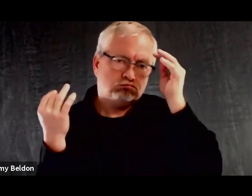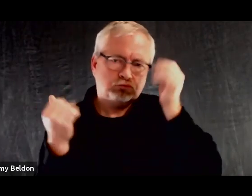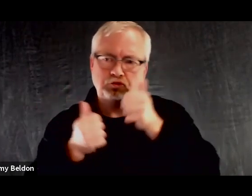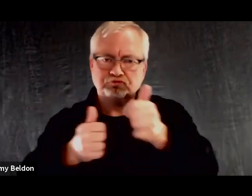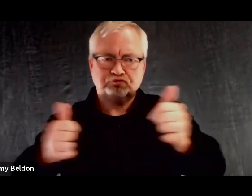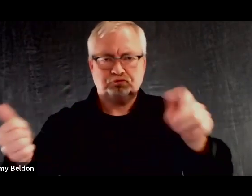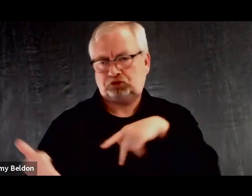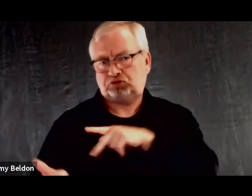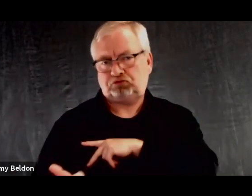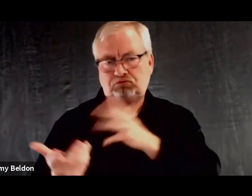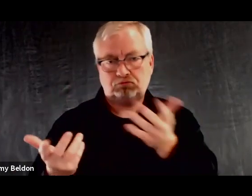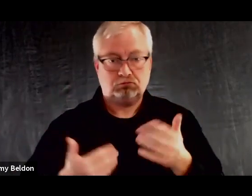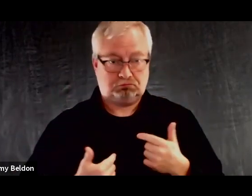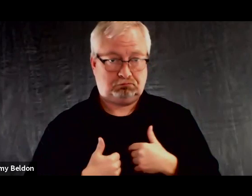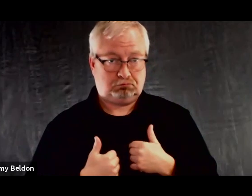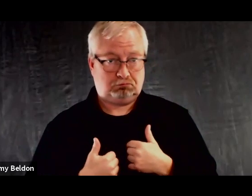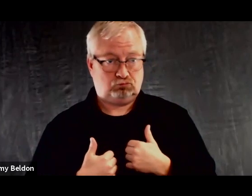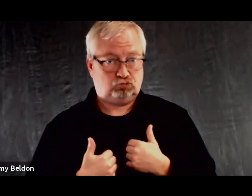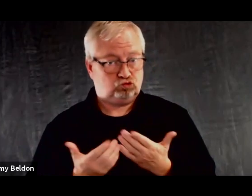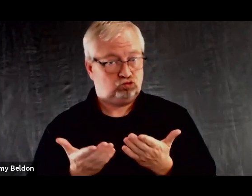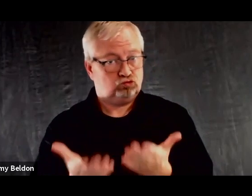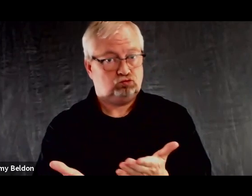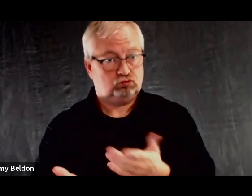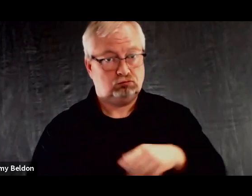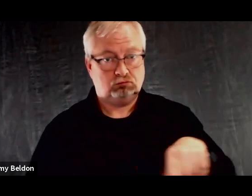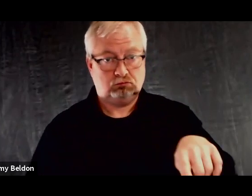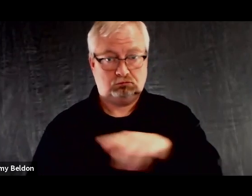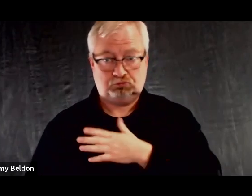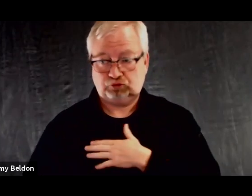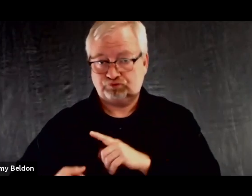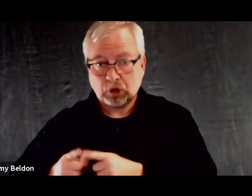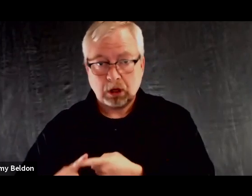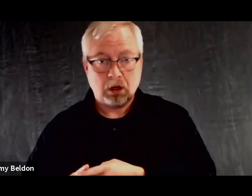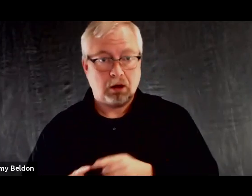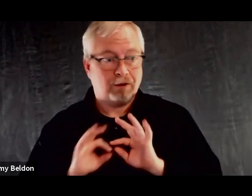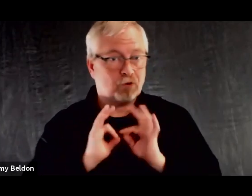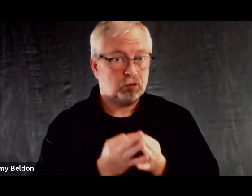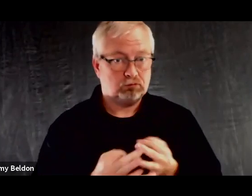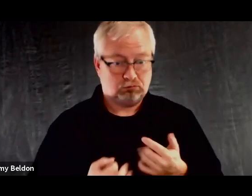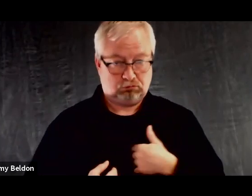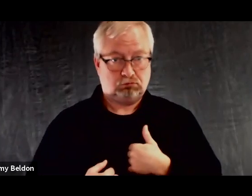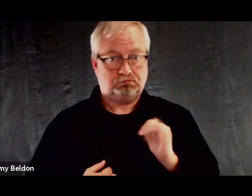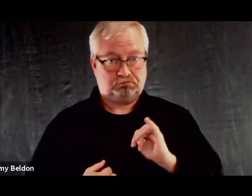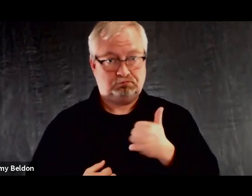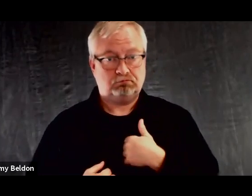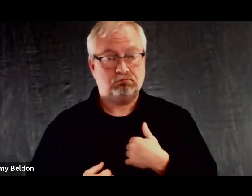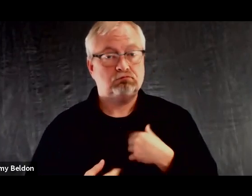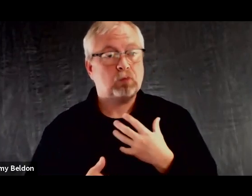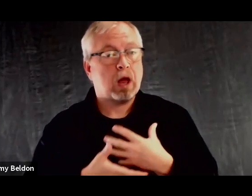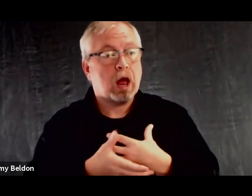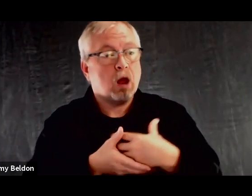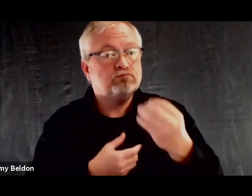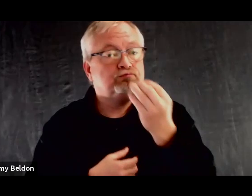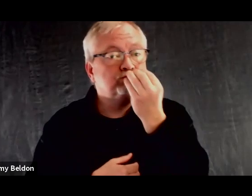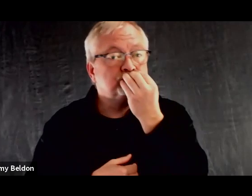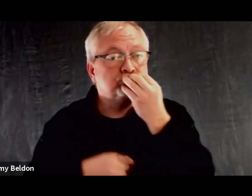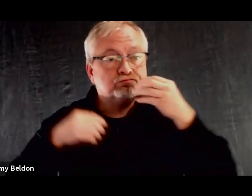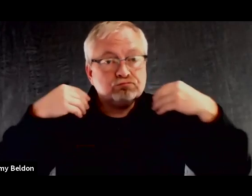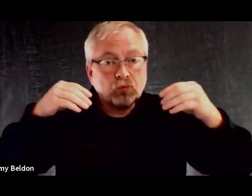have suggested to my friends and family, and I am doing it myself when I go to the grocery store or